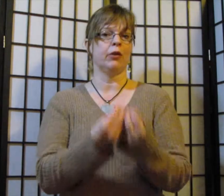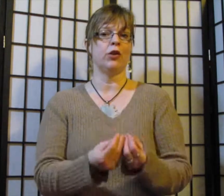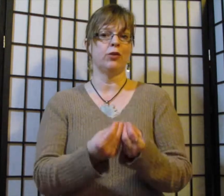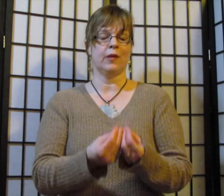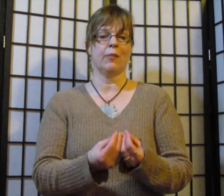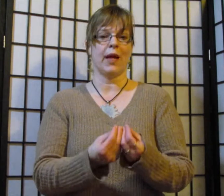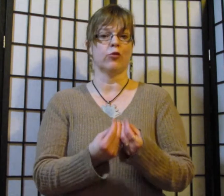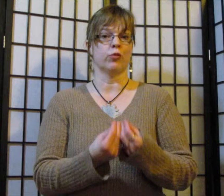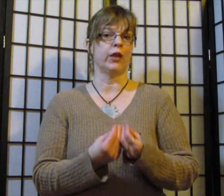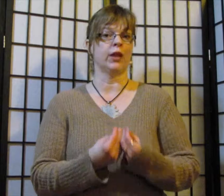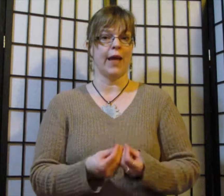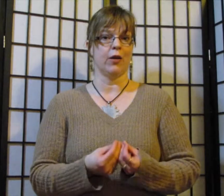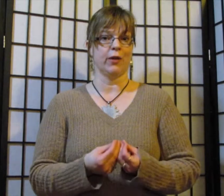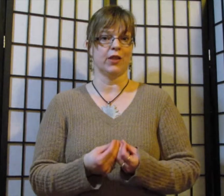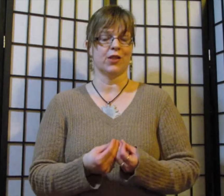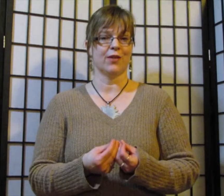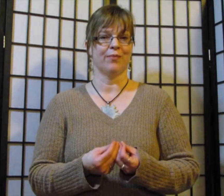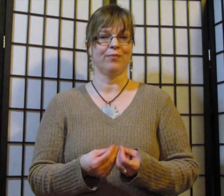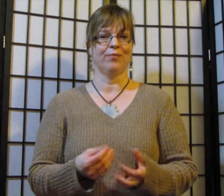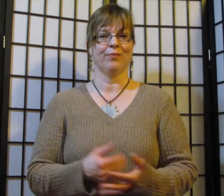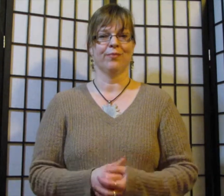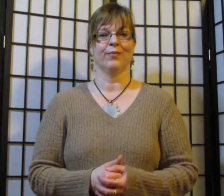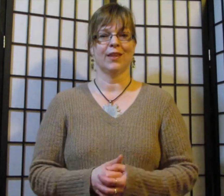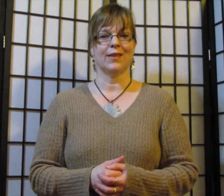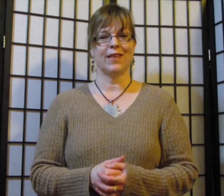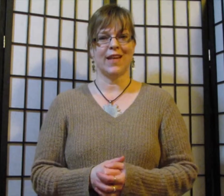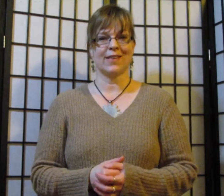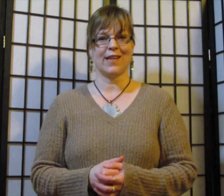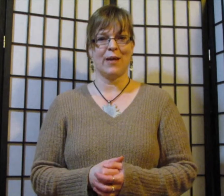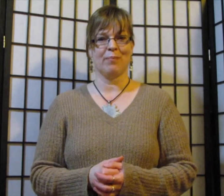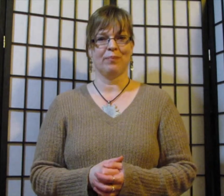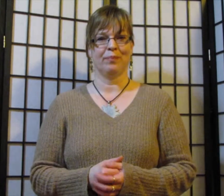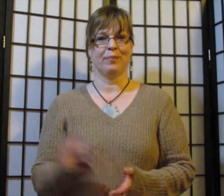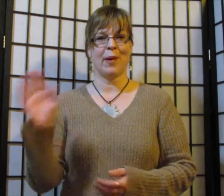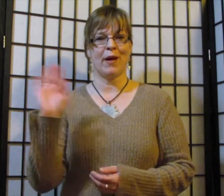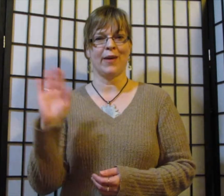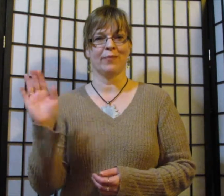being able to use them as real language. See you next time. Bye-bye.